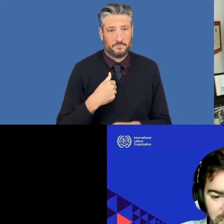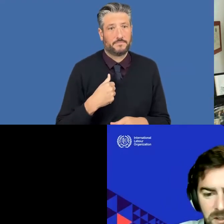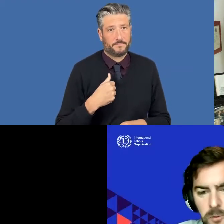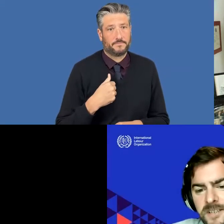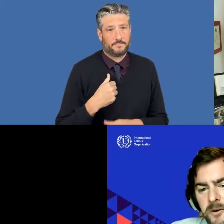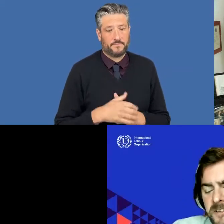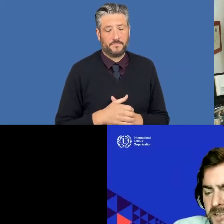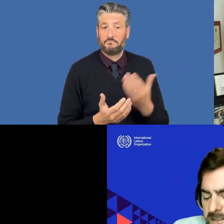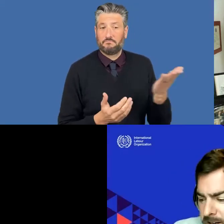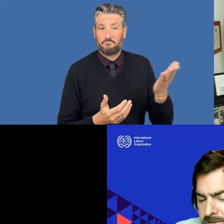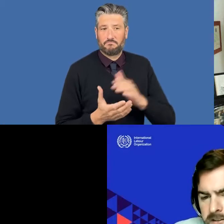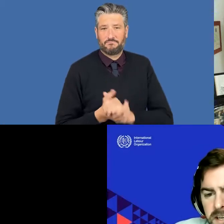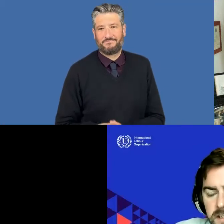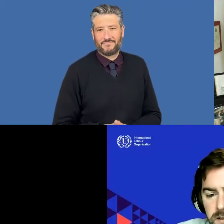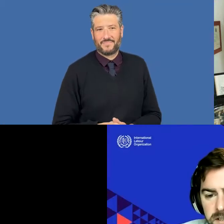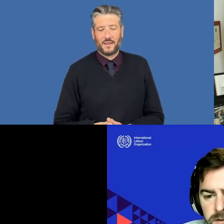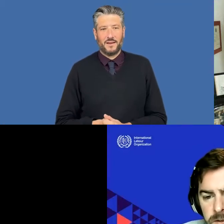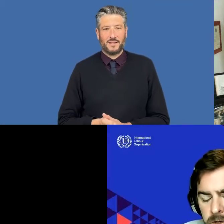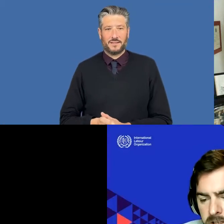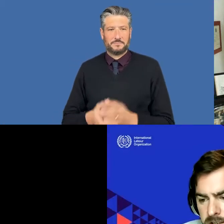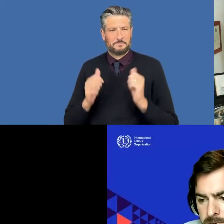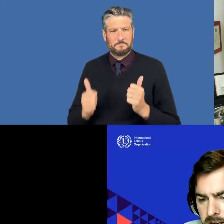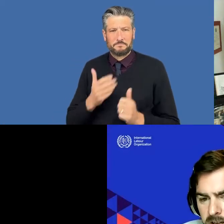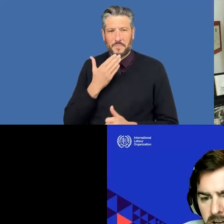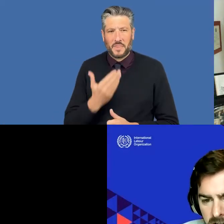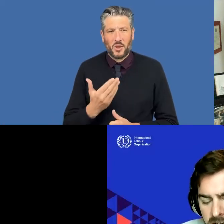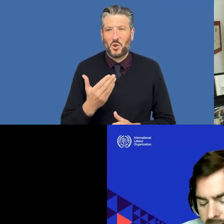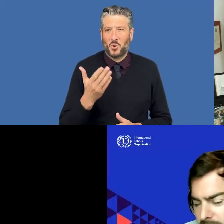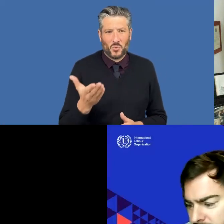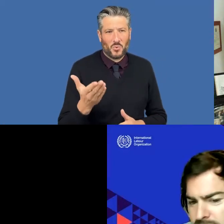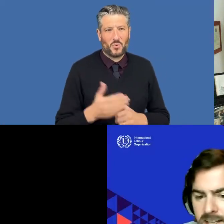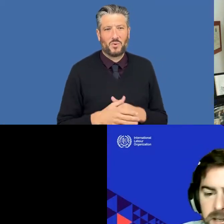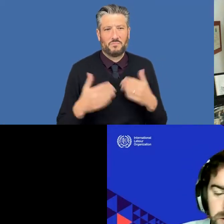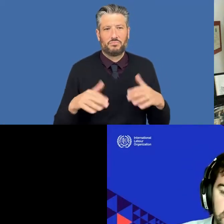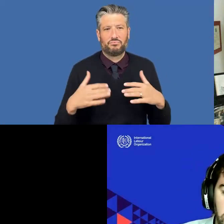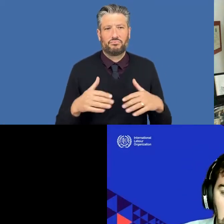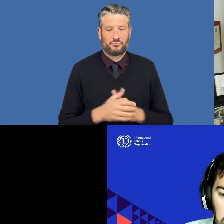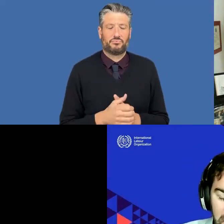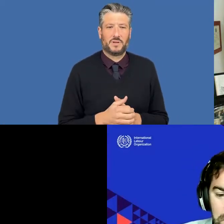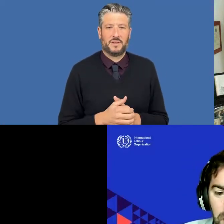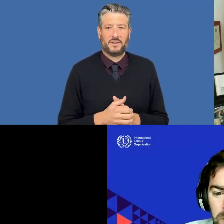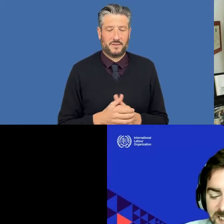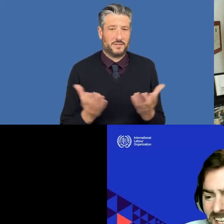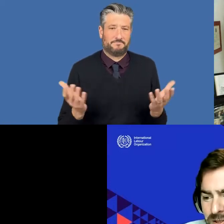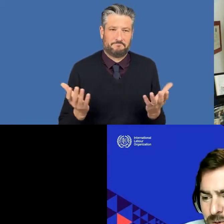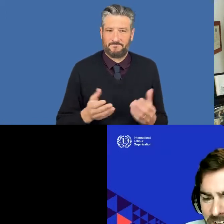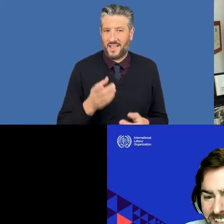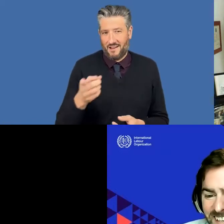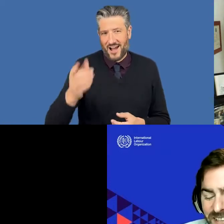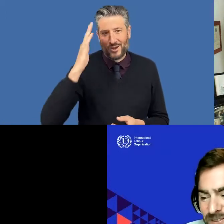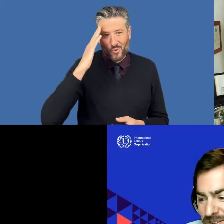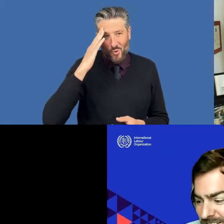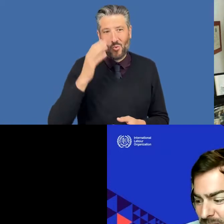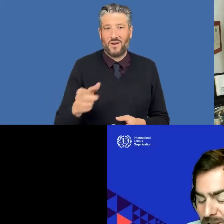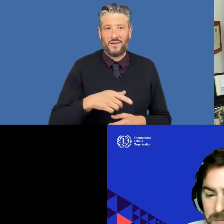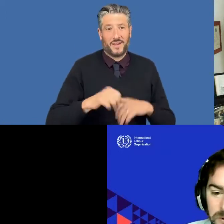Neil, as always very fascinating to listen to you. And it's clear that you could talk a whole day about what is Atos doing